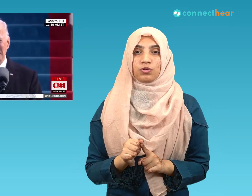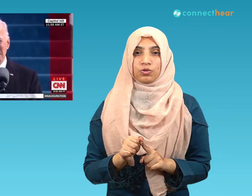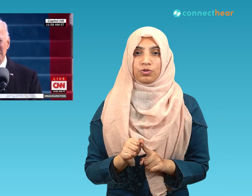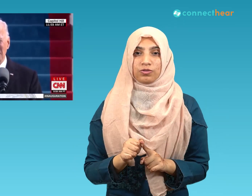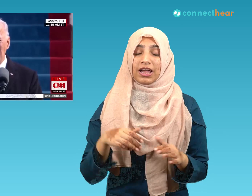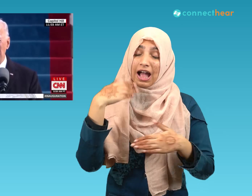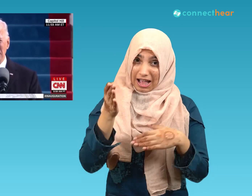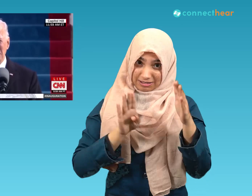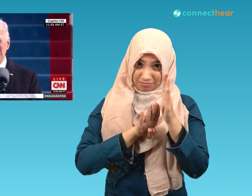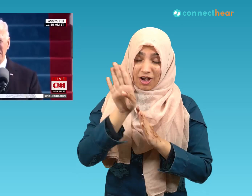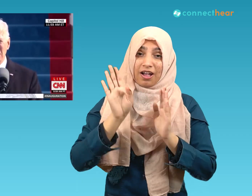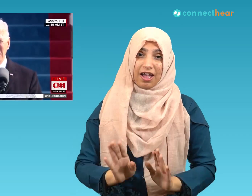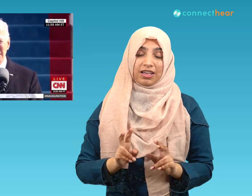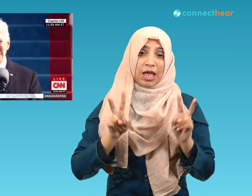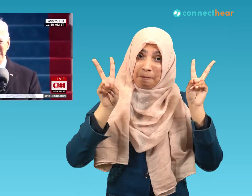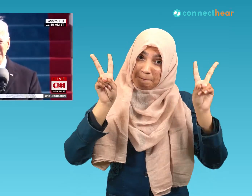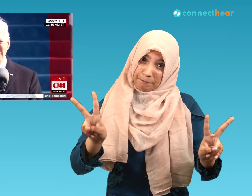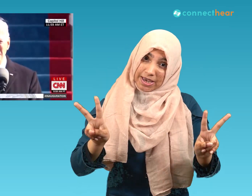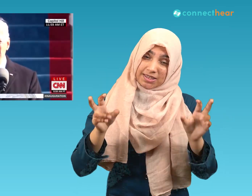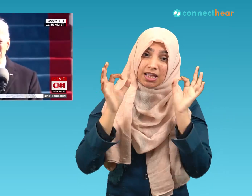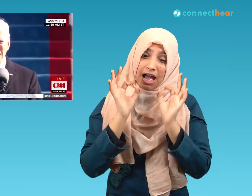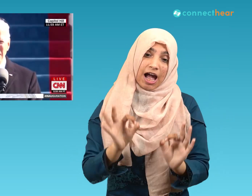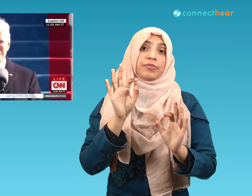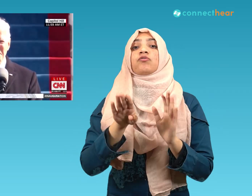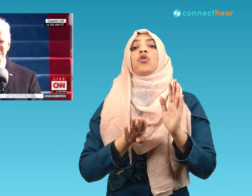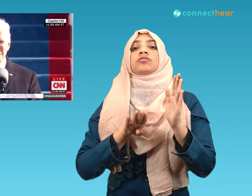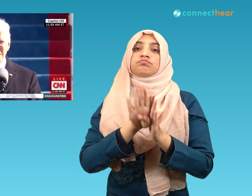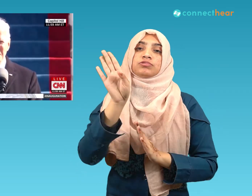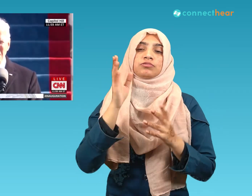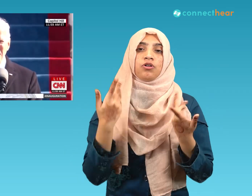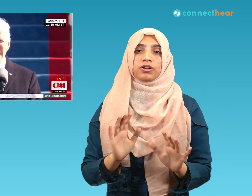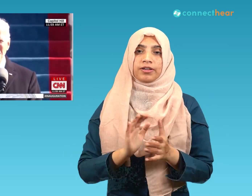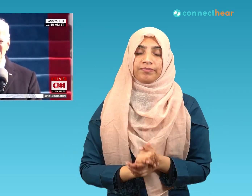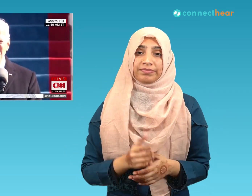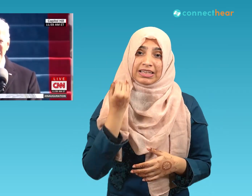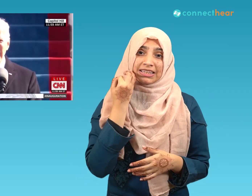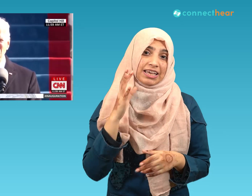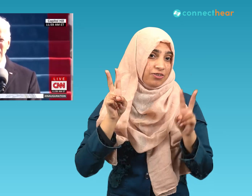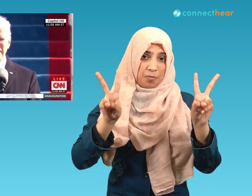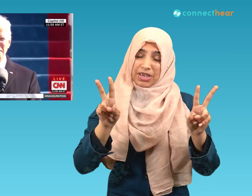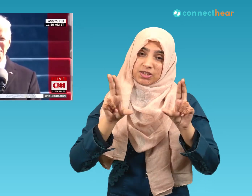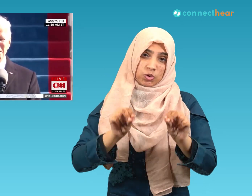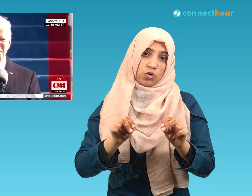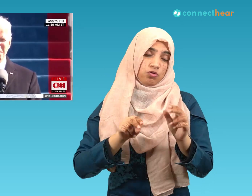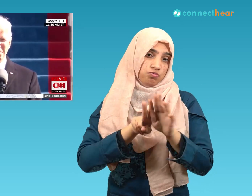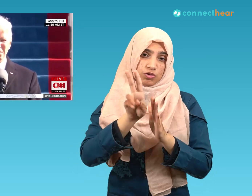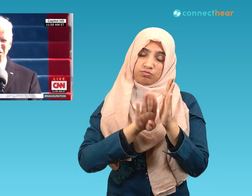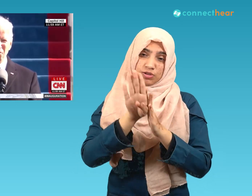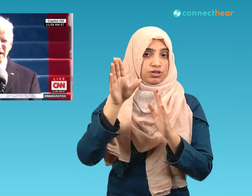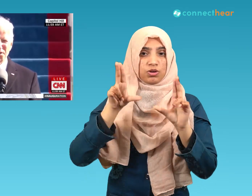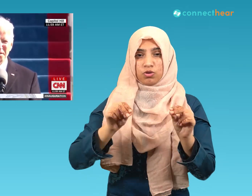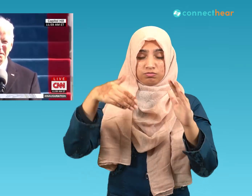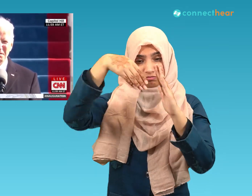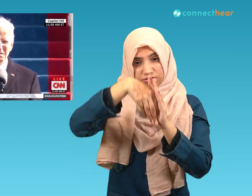peace, only bitterness and fury. No progress, only exhausting outrage.